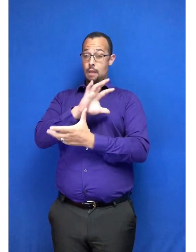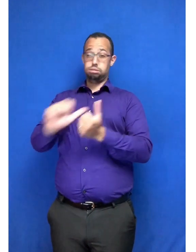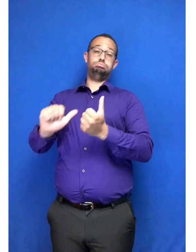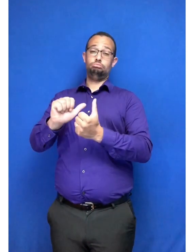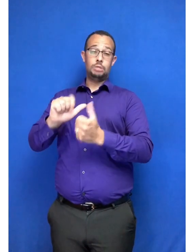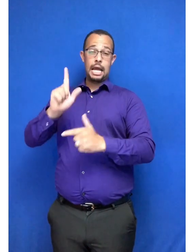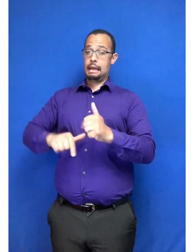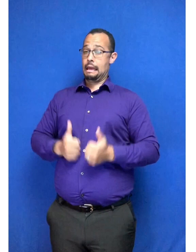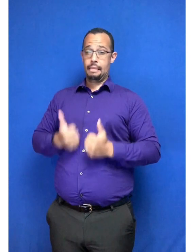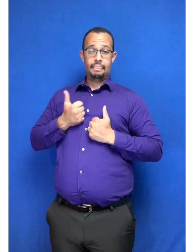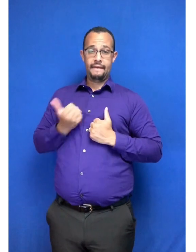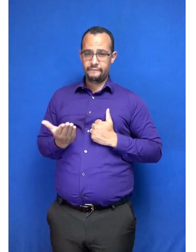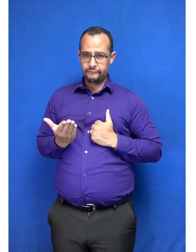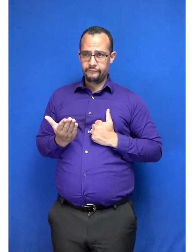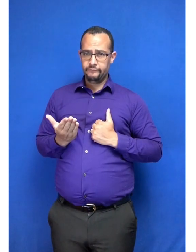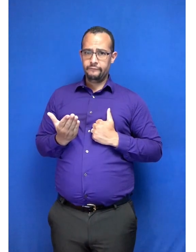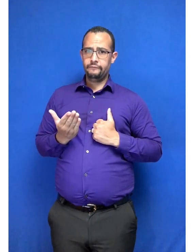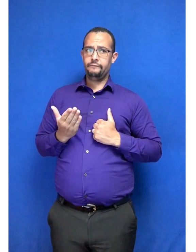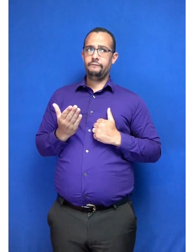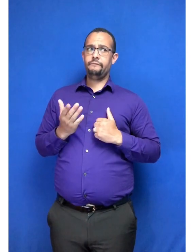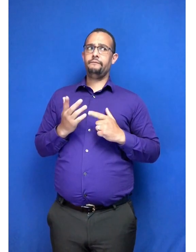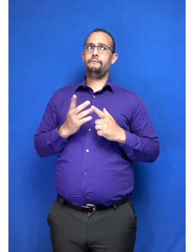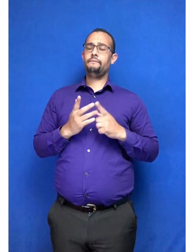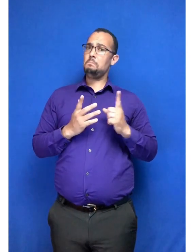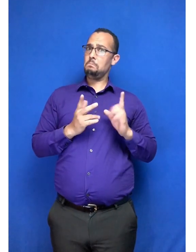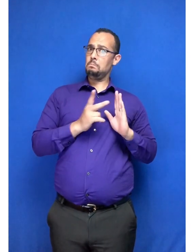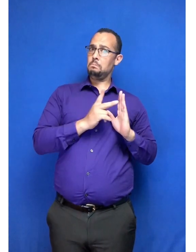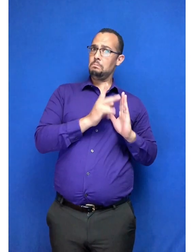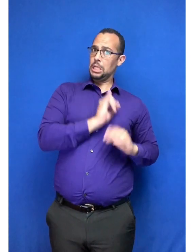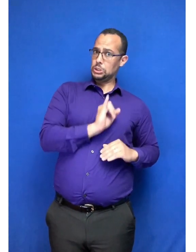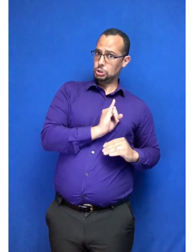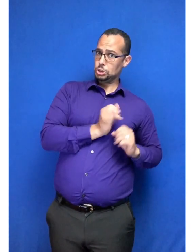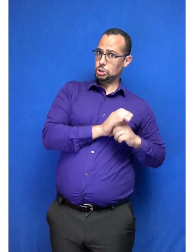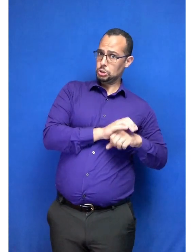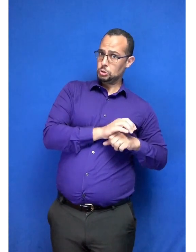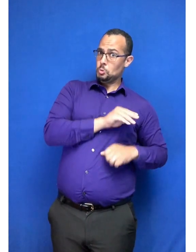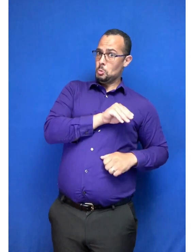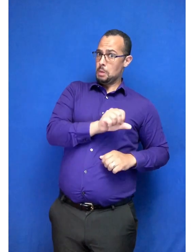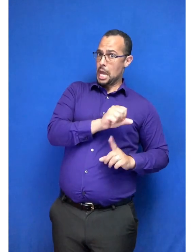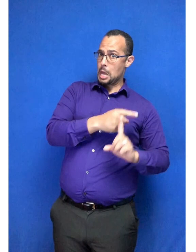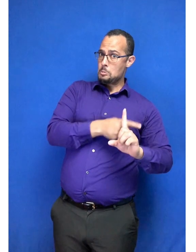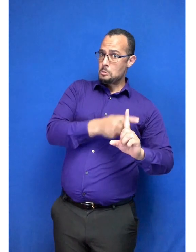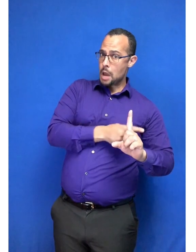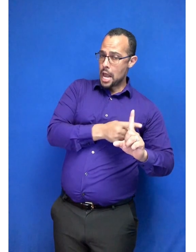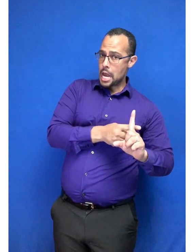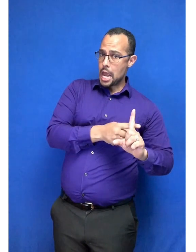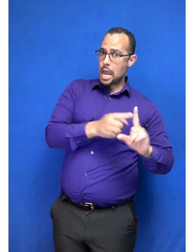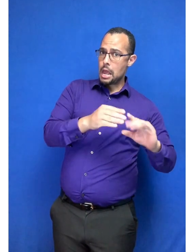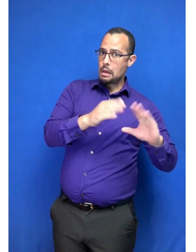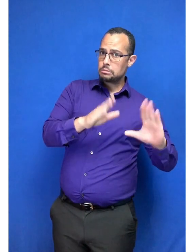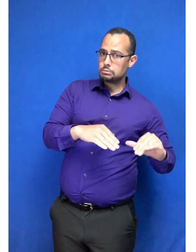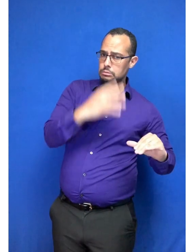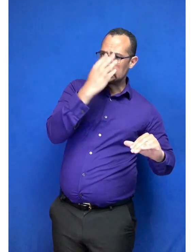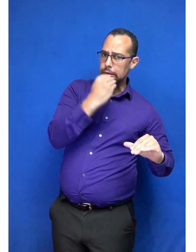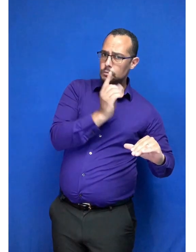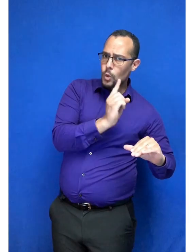insurance policy help cover the expenses of where you're going to live while your house is